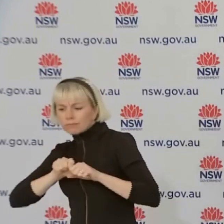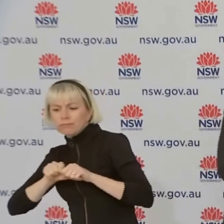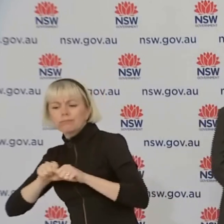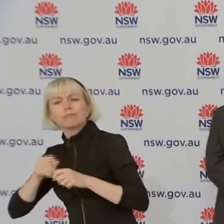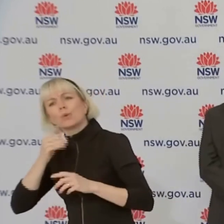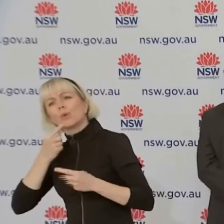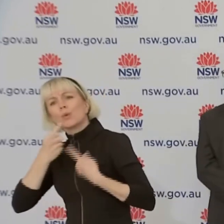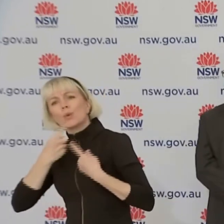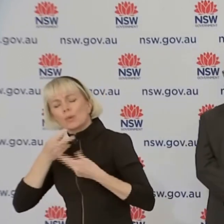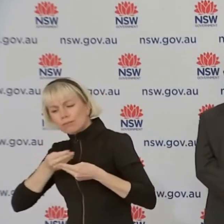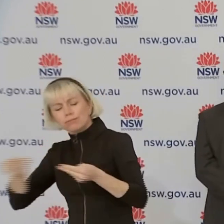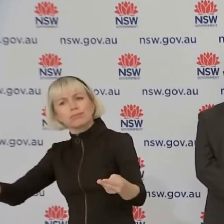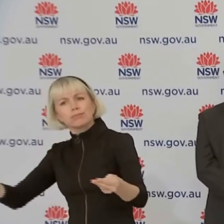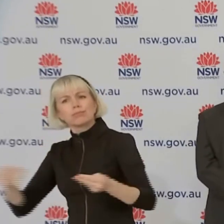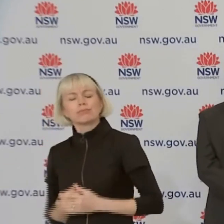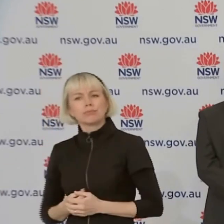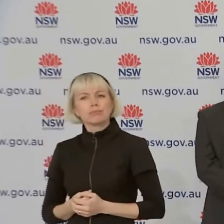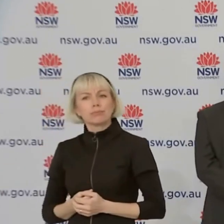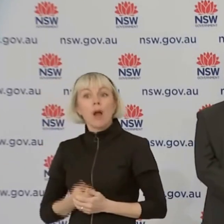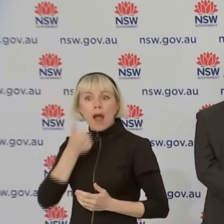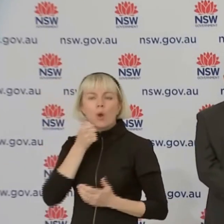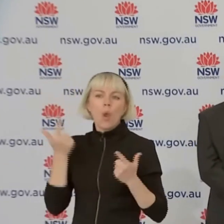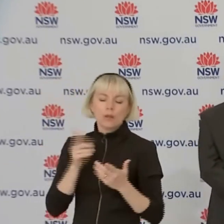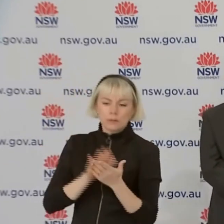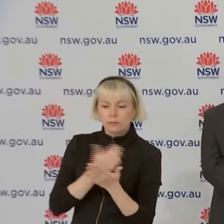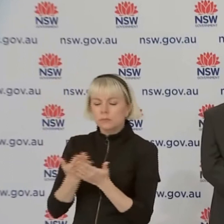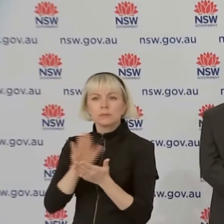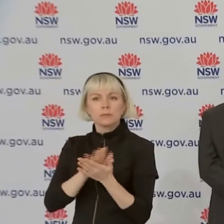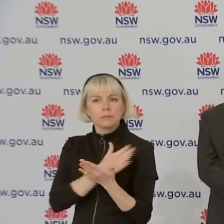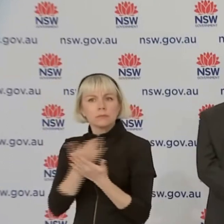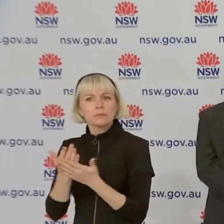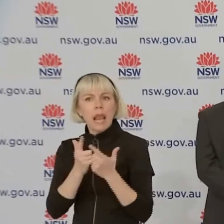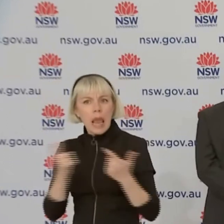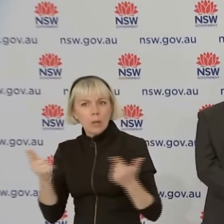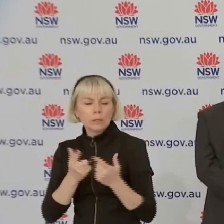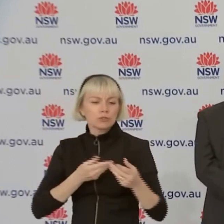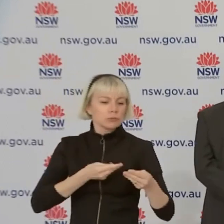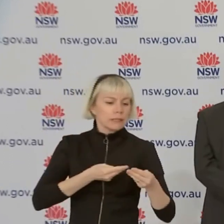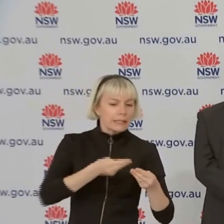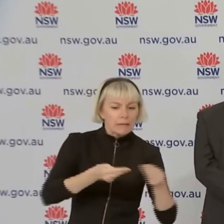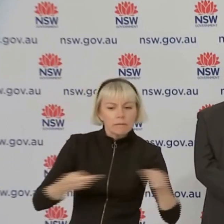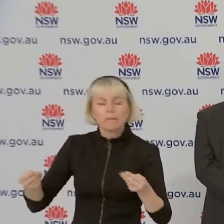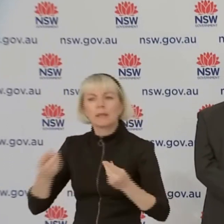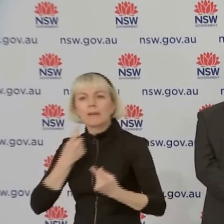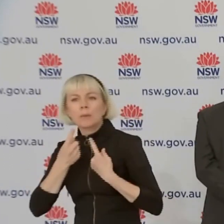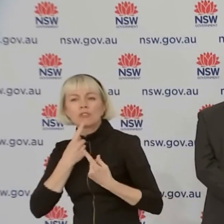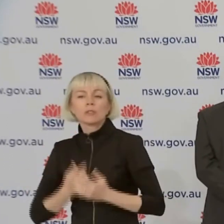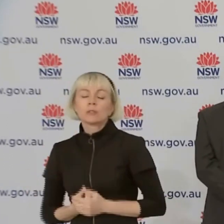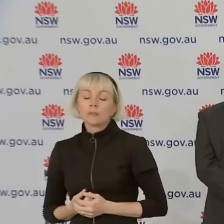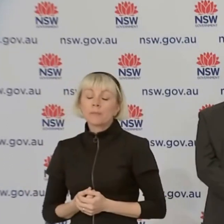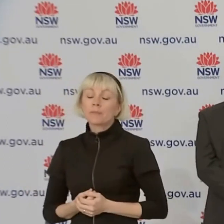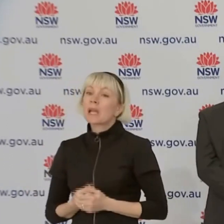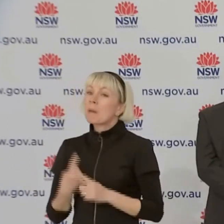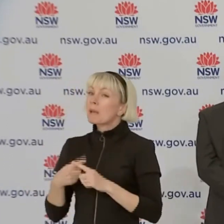we also need to remember that, health, we find in different parts of the state, households and the number of people in a household